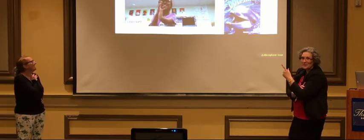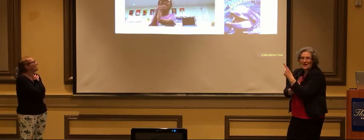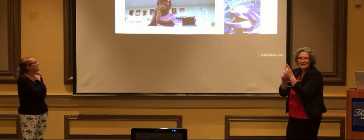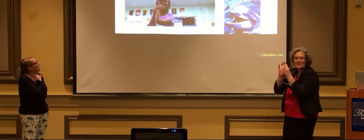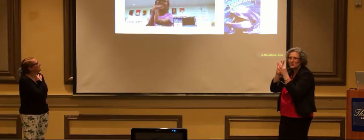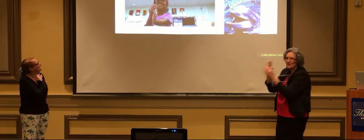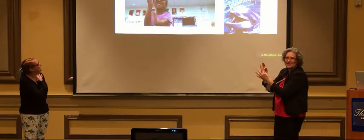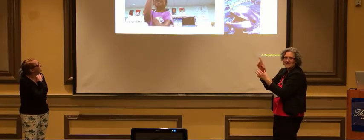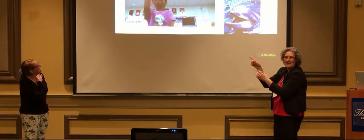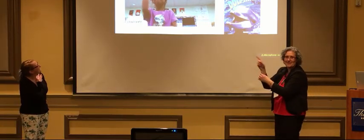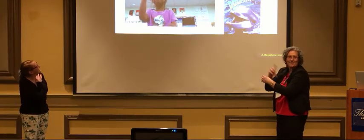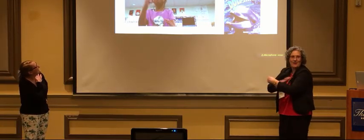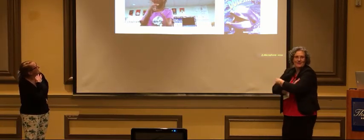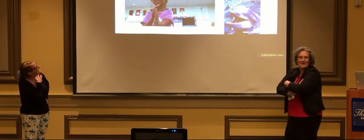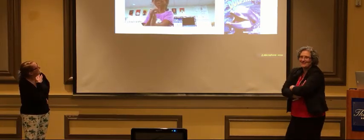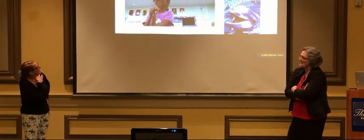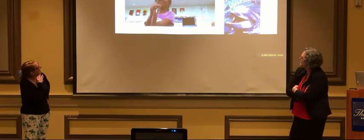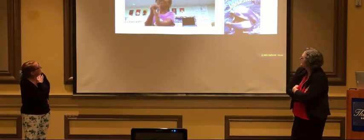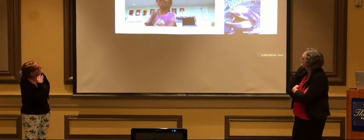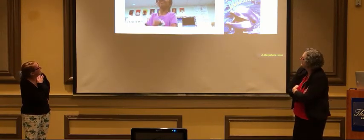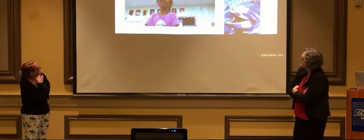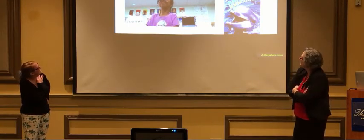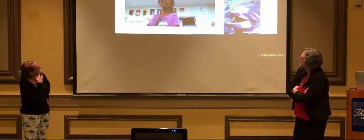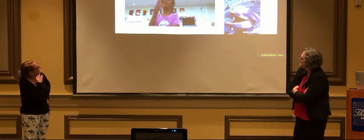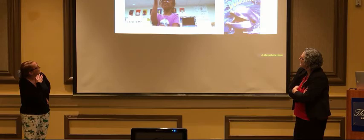Look at her, man. She is intense about this.